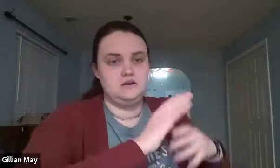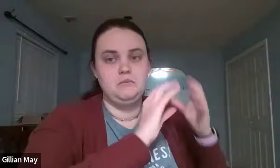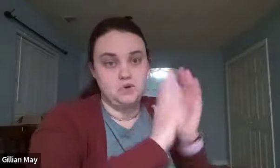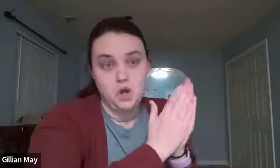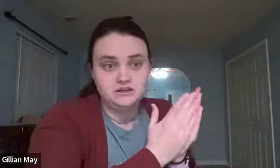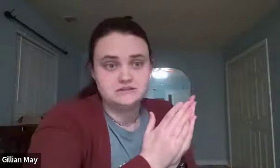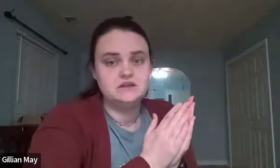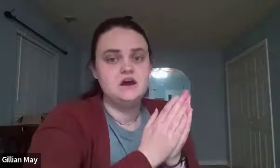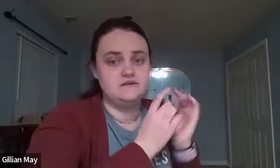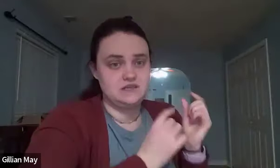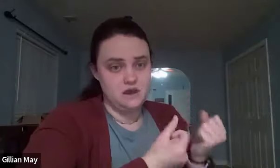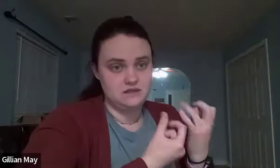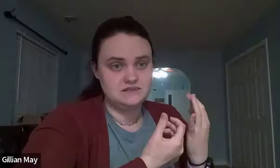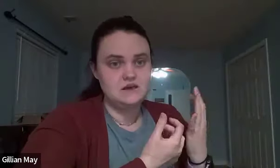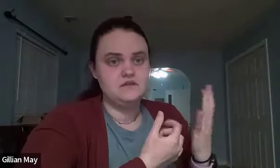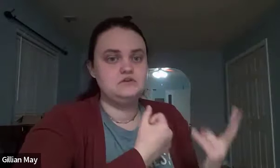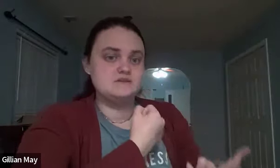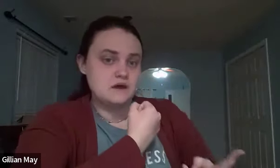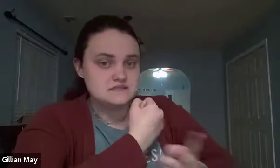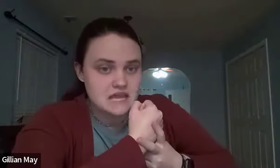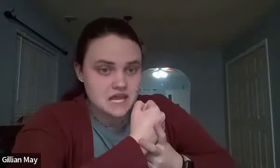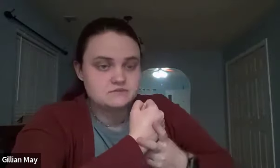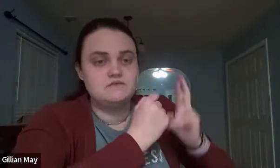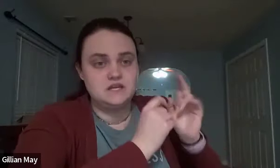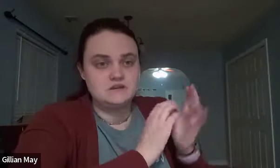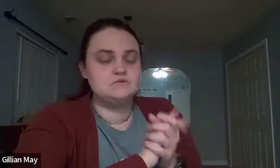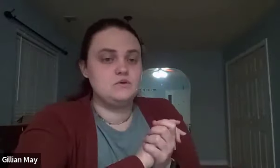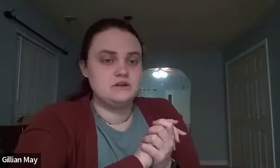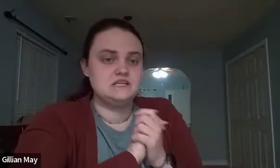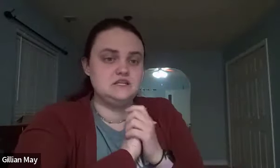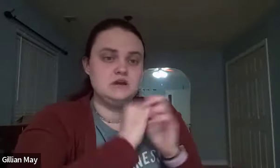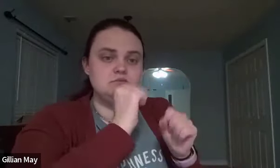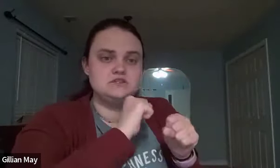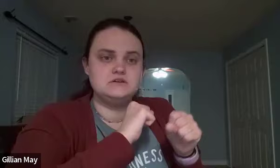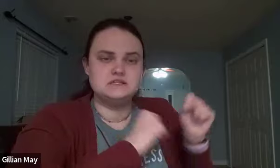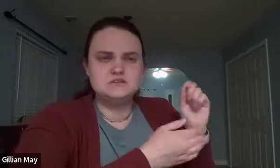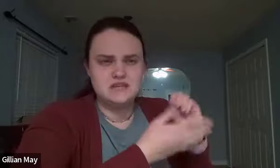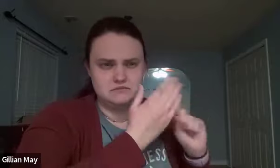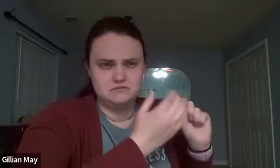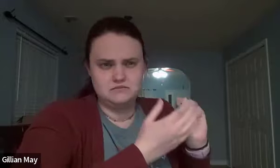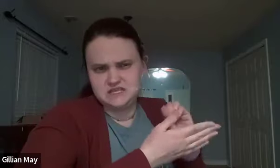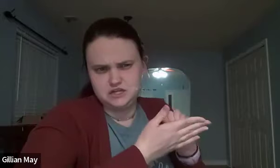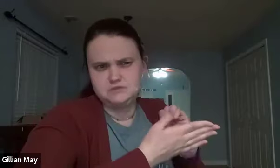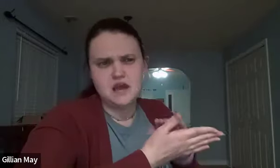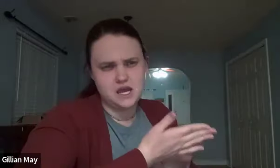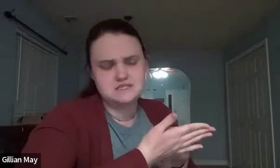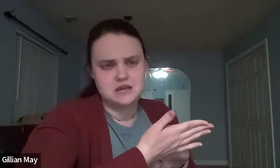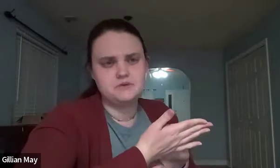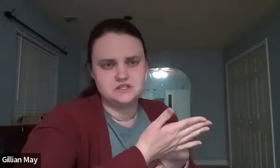vocabulary book of signs that you guys will have saved by the videos and recordings, and you're able to, because most of the time, Miss Katie, you timestamp it